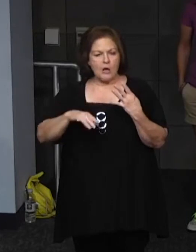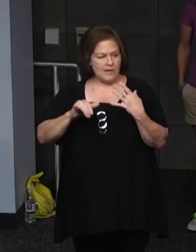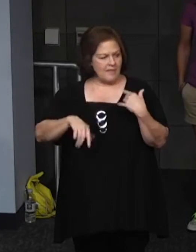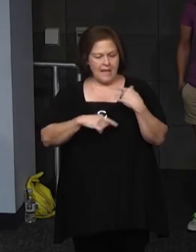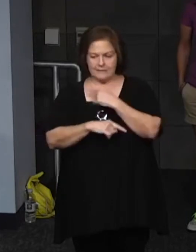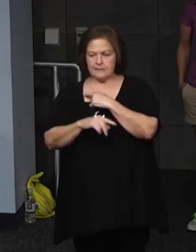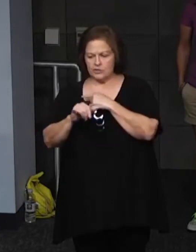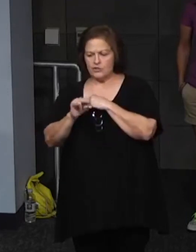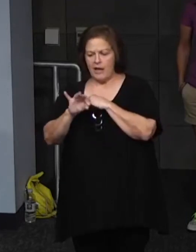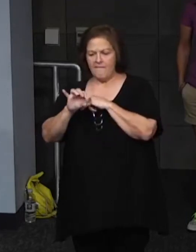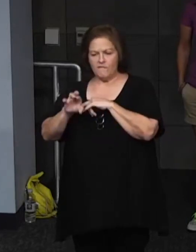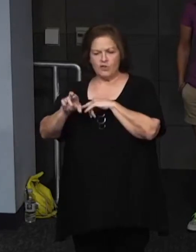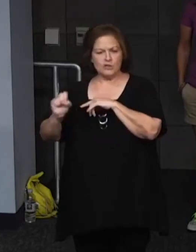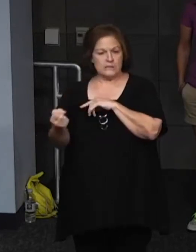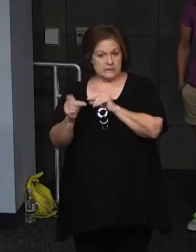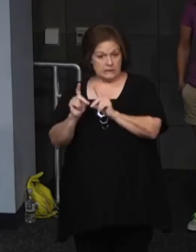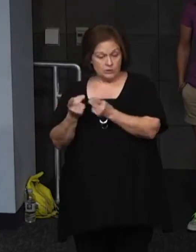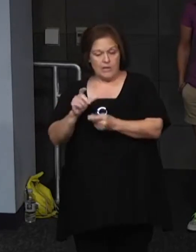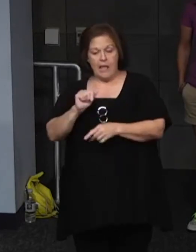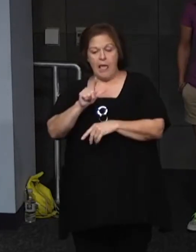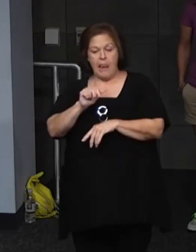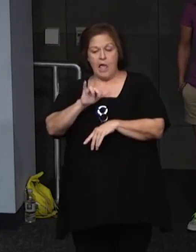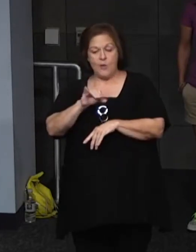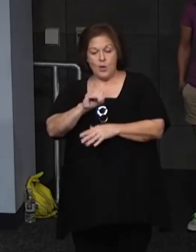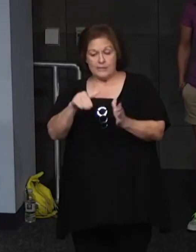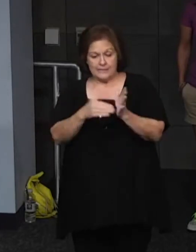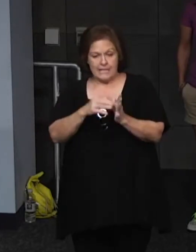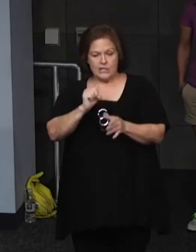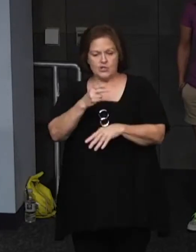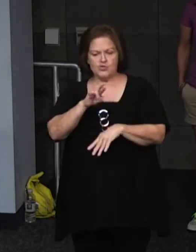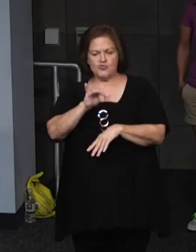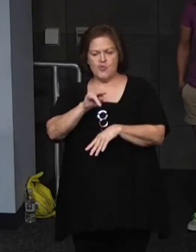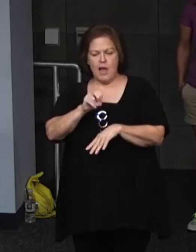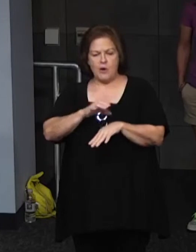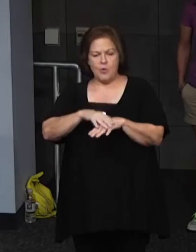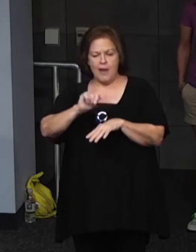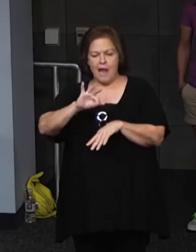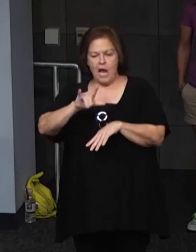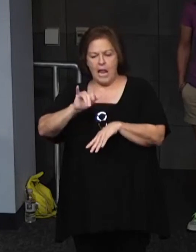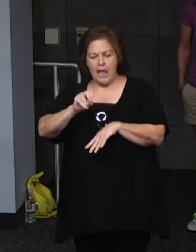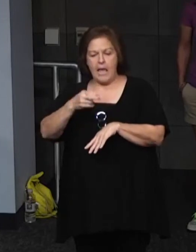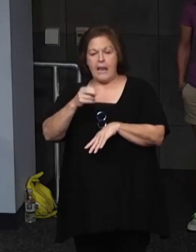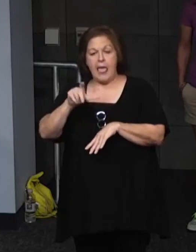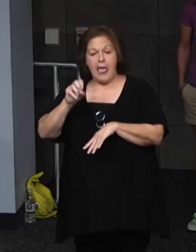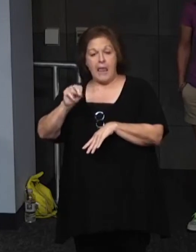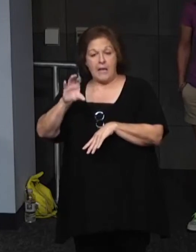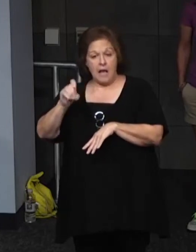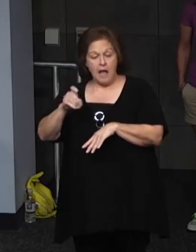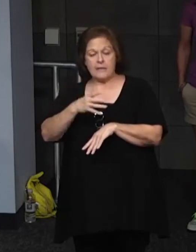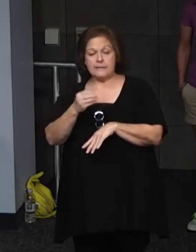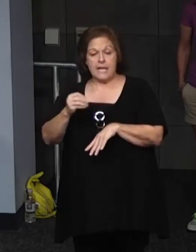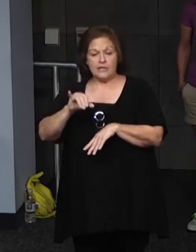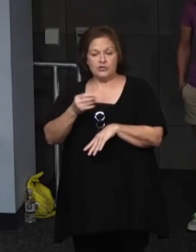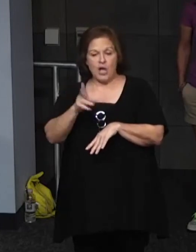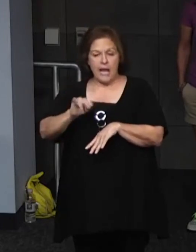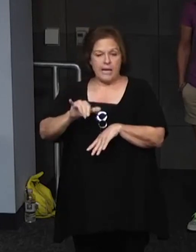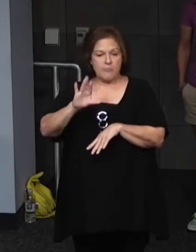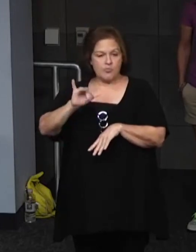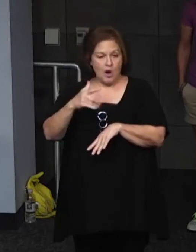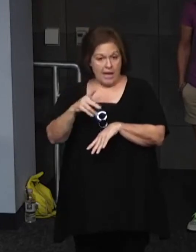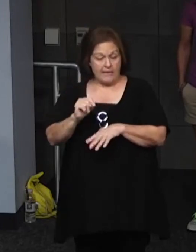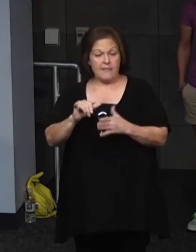Van Rankin's district. Alario Center, Shrine on Airline, Helen Cox, and Johnny Bright is the 4th one that